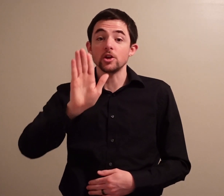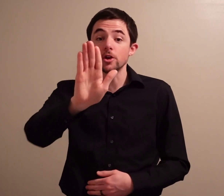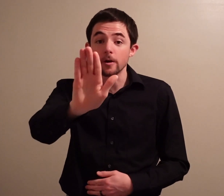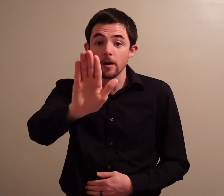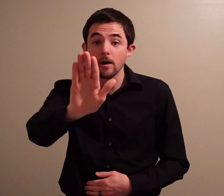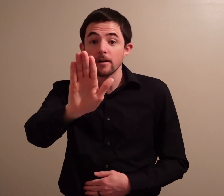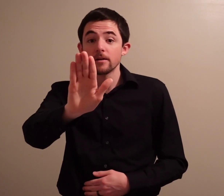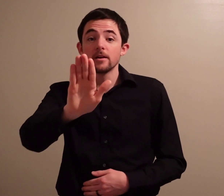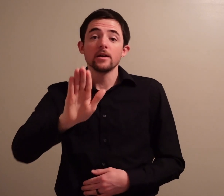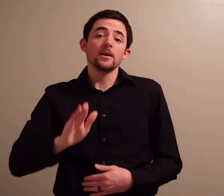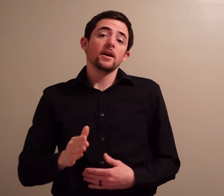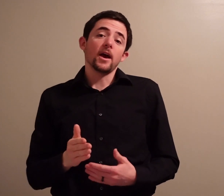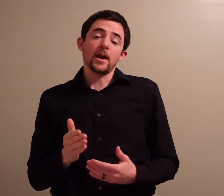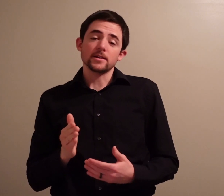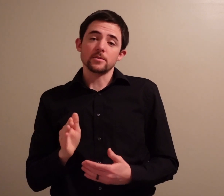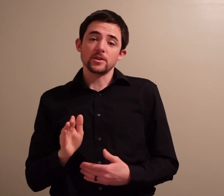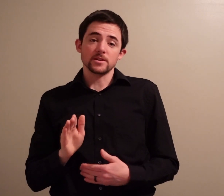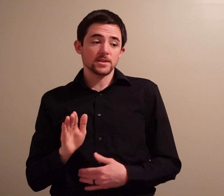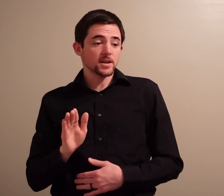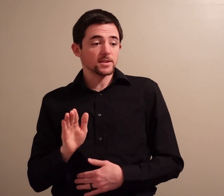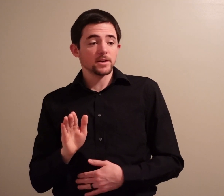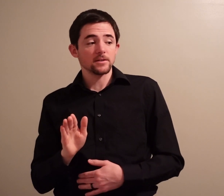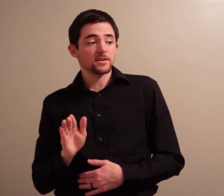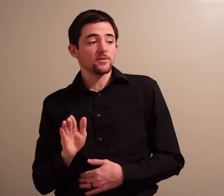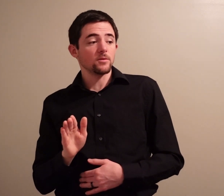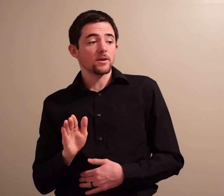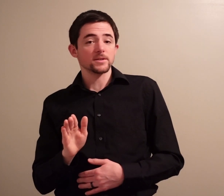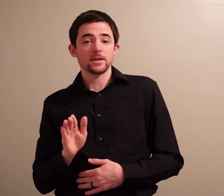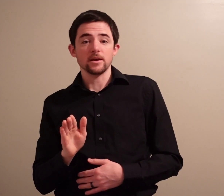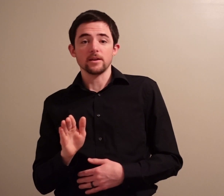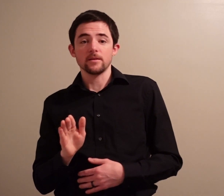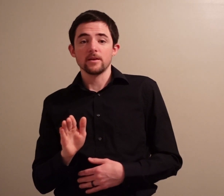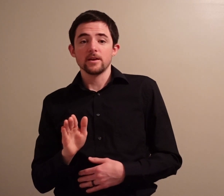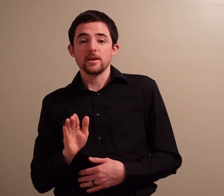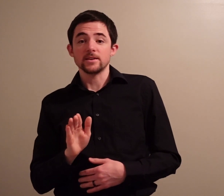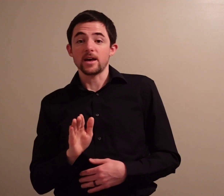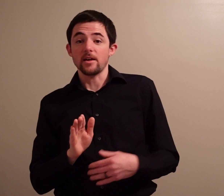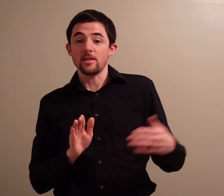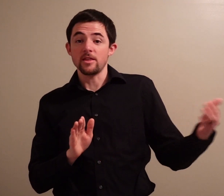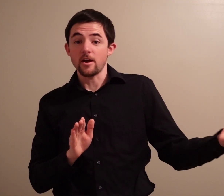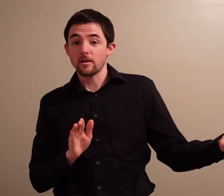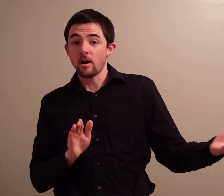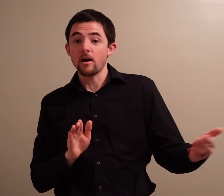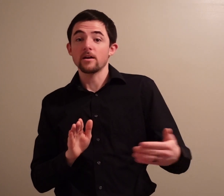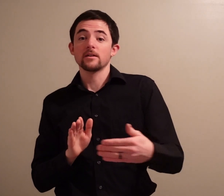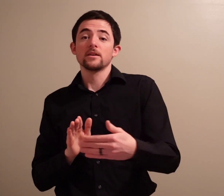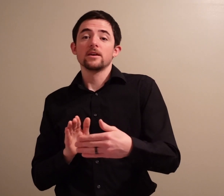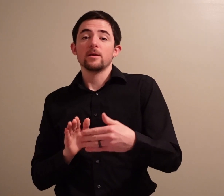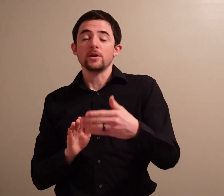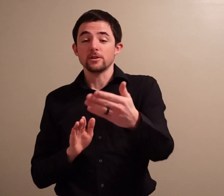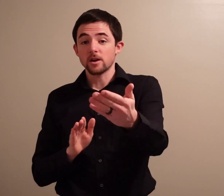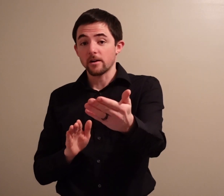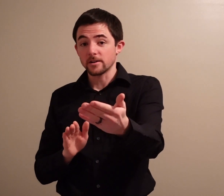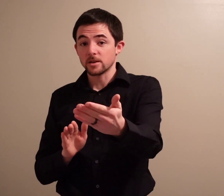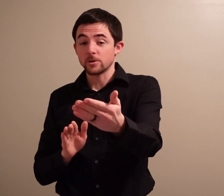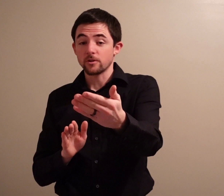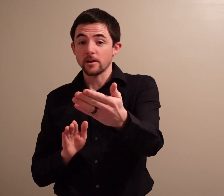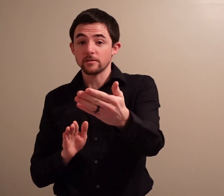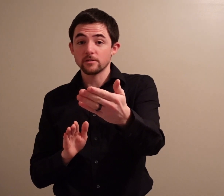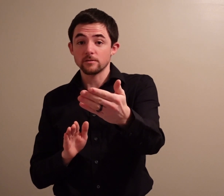your car? And something to discuss here is if you want to say, is that their car, but you're talking to someone right